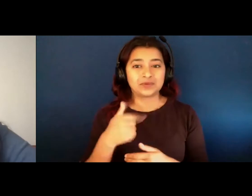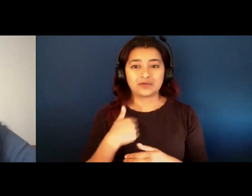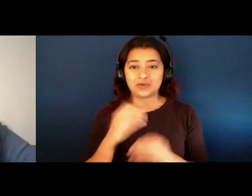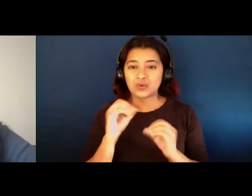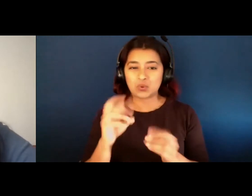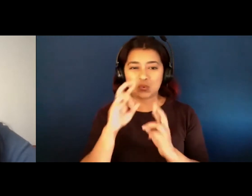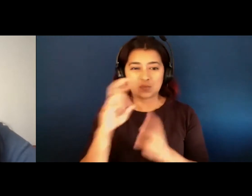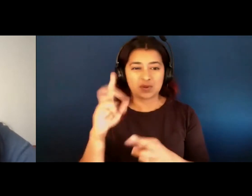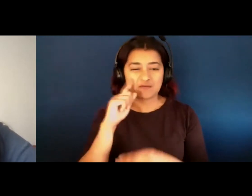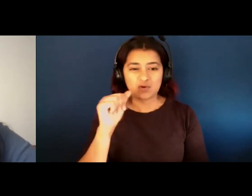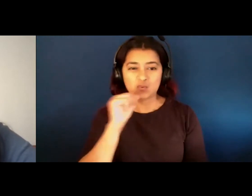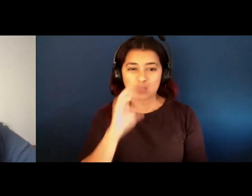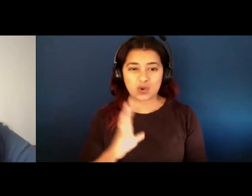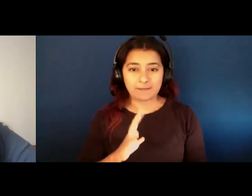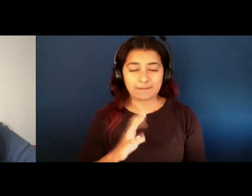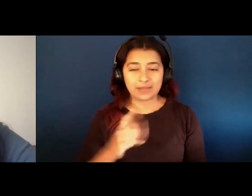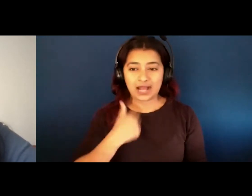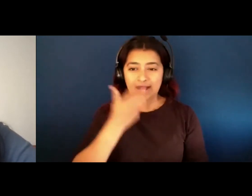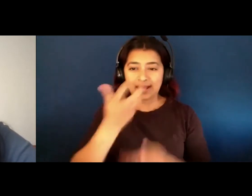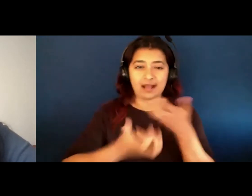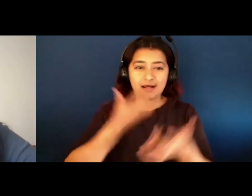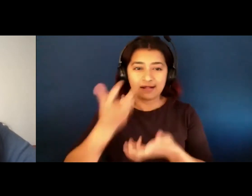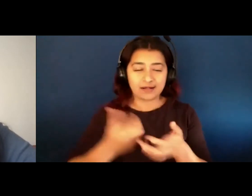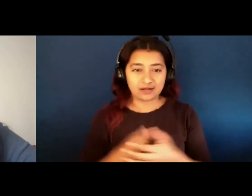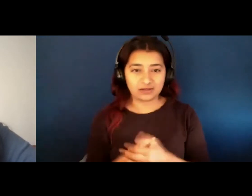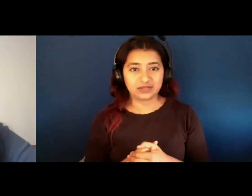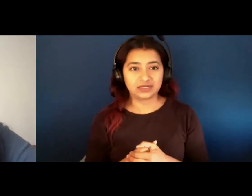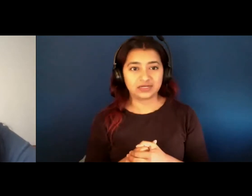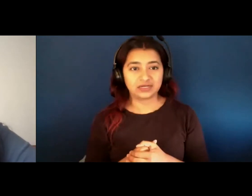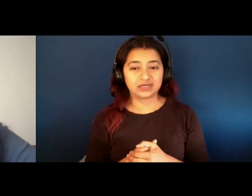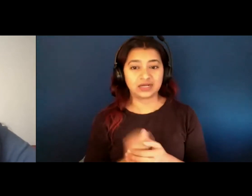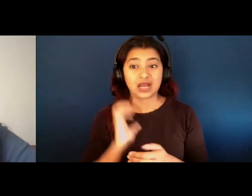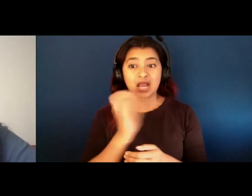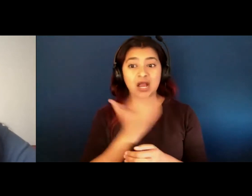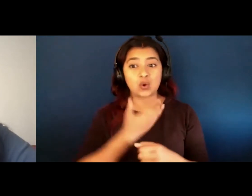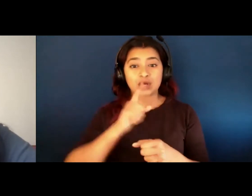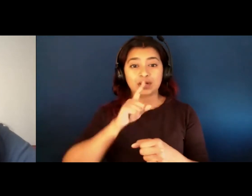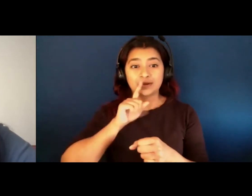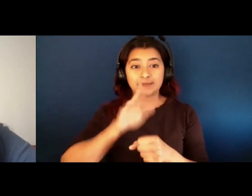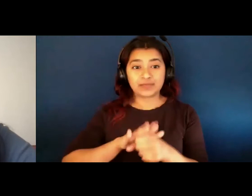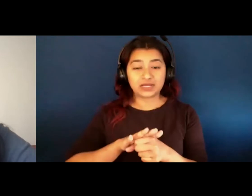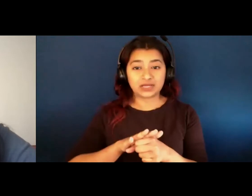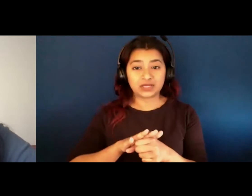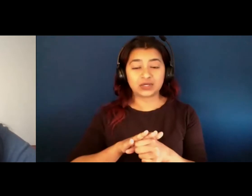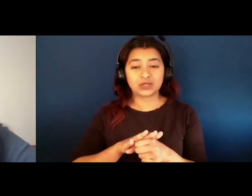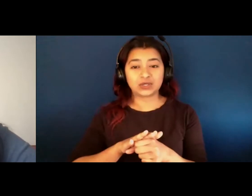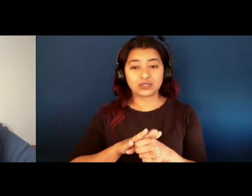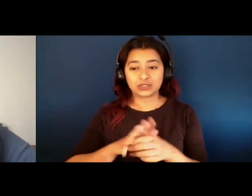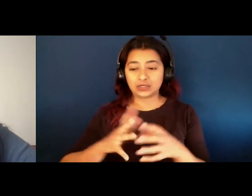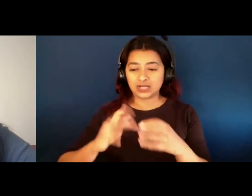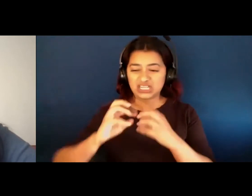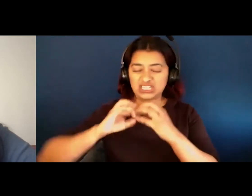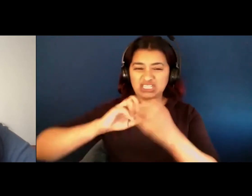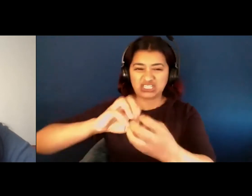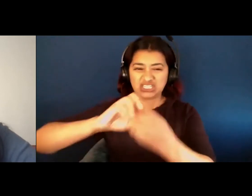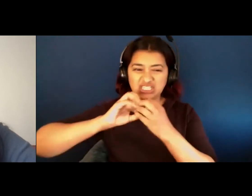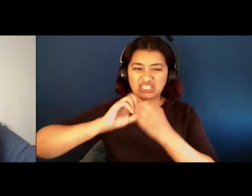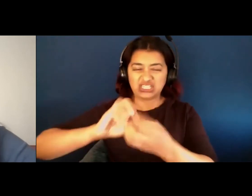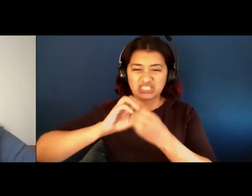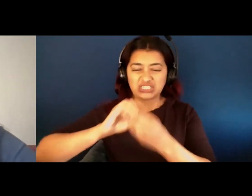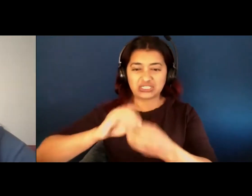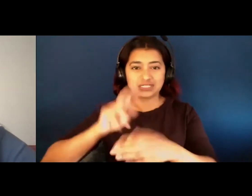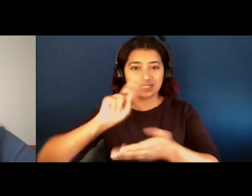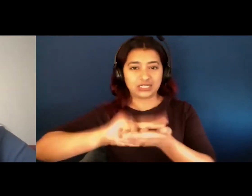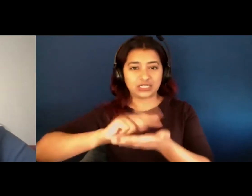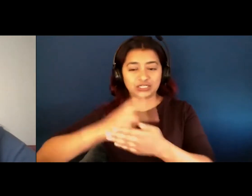for women, I yelled. Our commitment was to argue at the kitchen table.